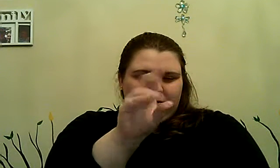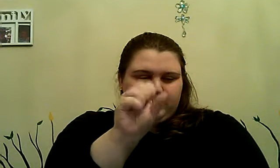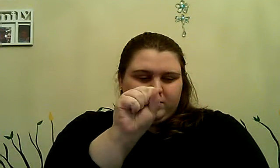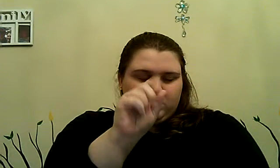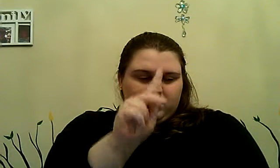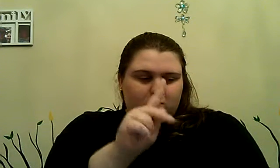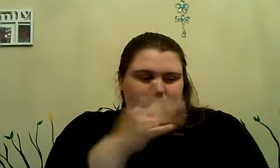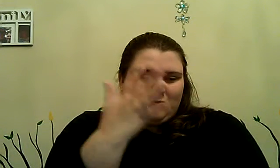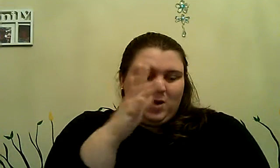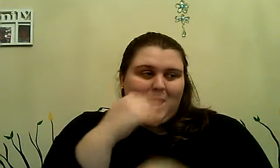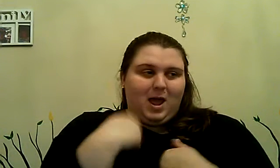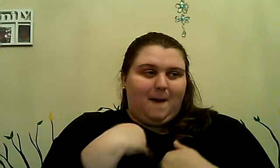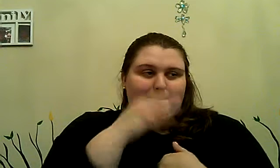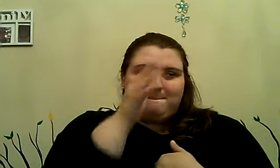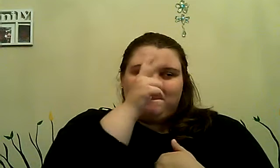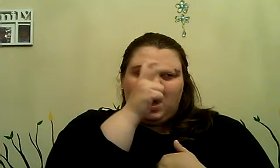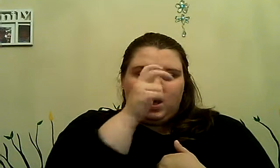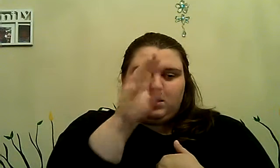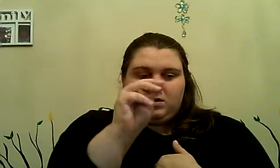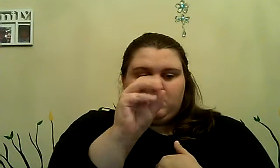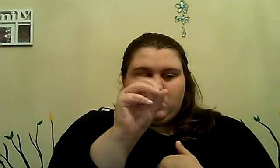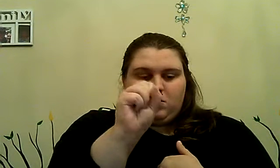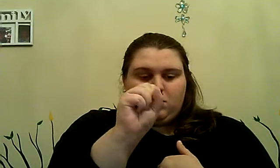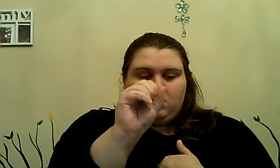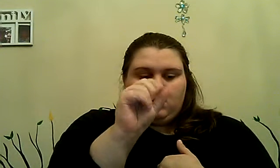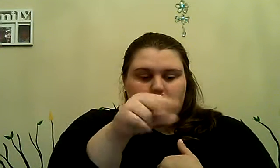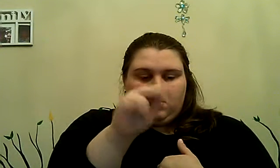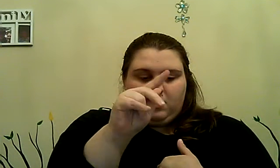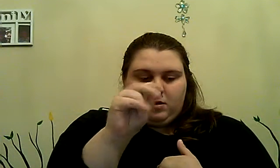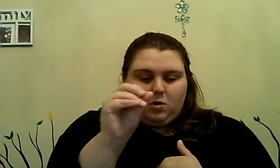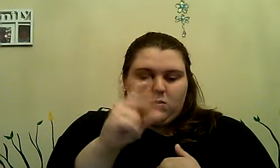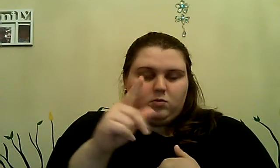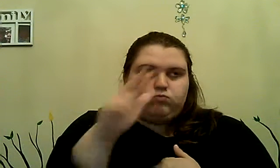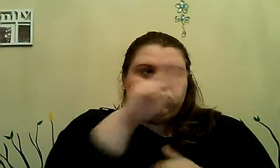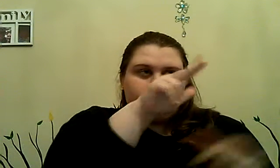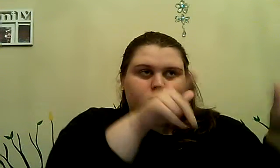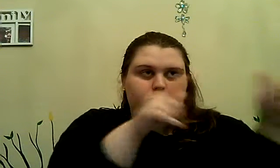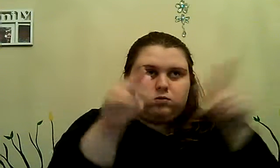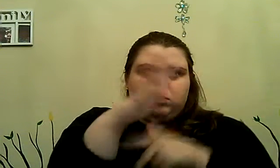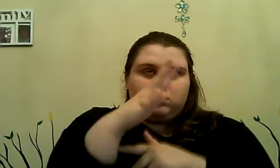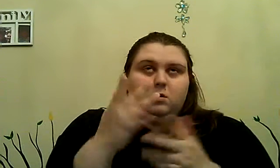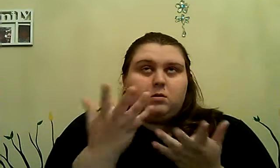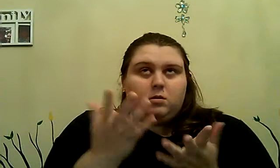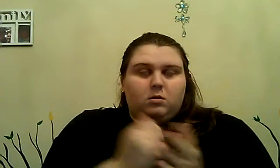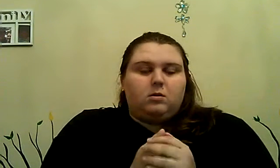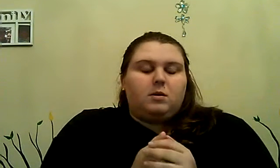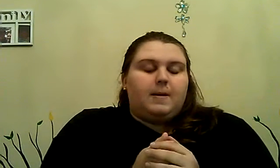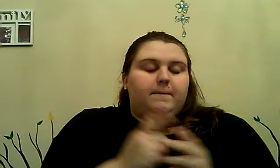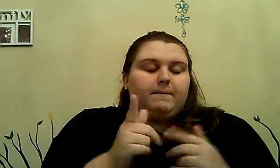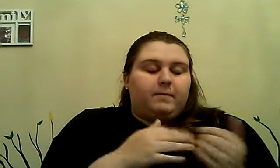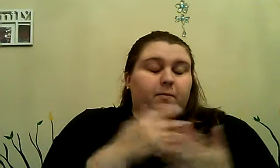in our packing of food, and thought I'm going to surprise her making a little cake, brownie quasi cake kind of